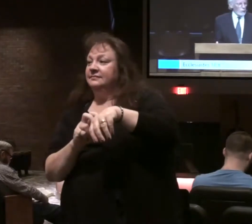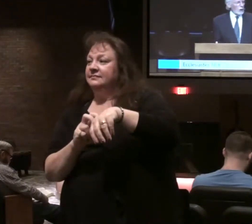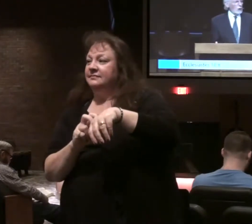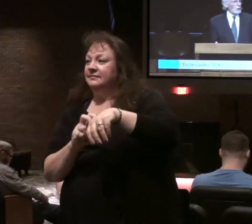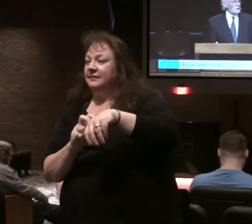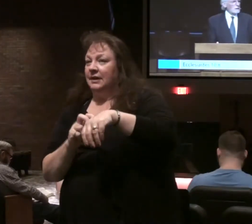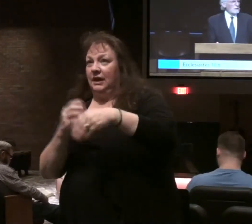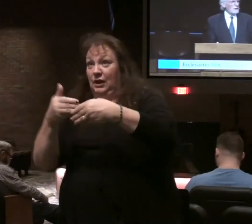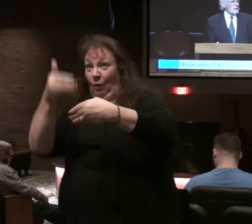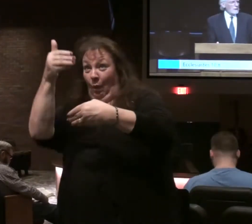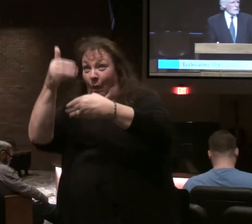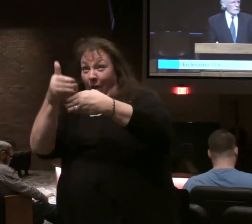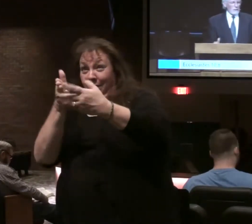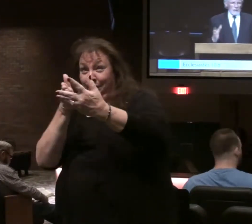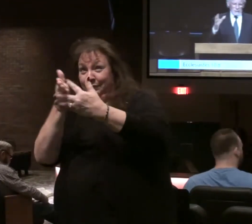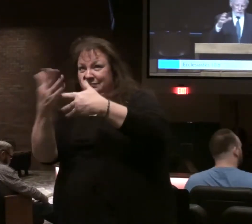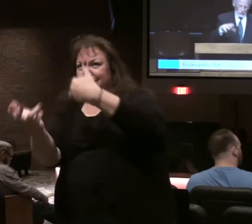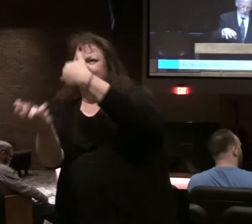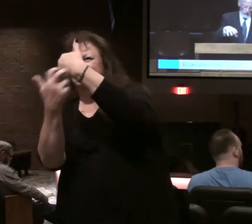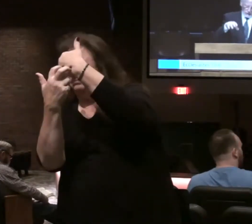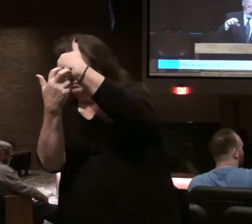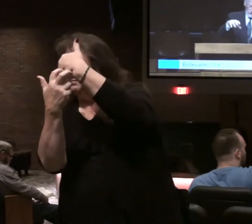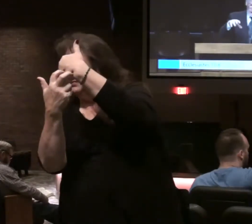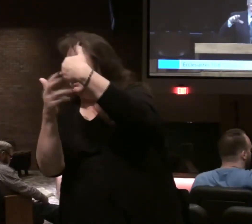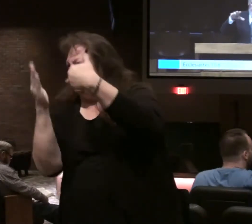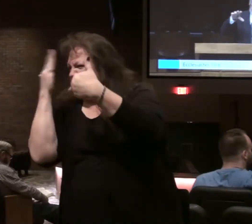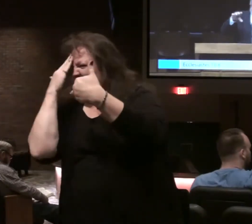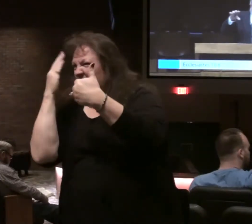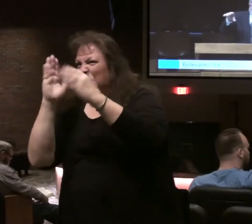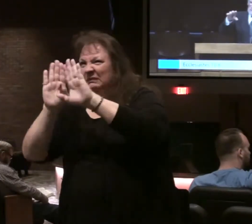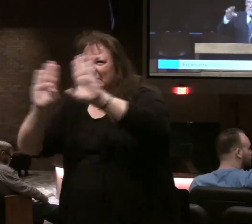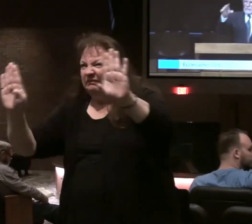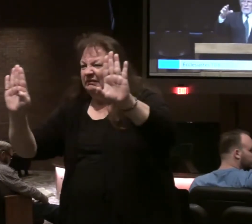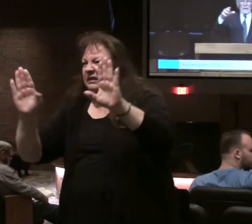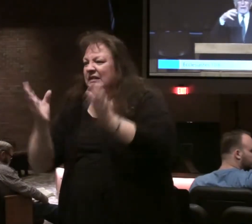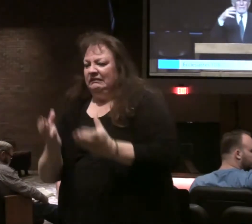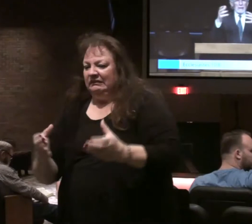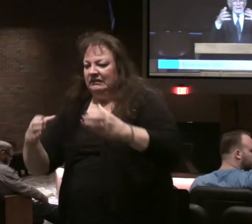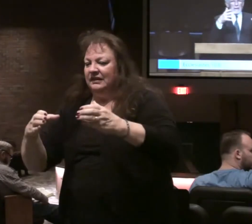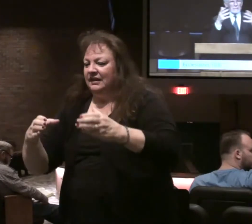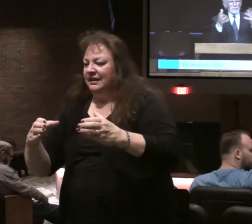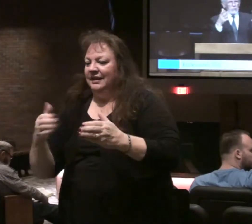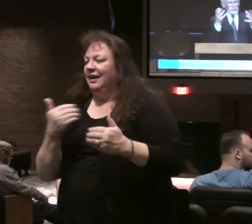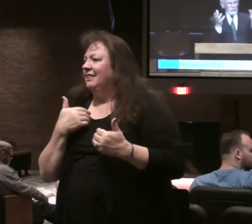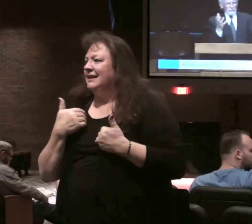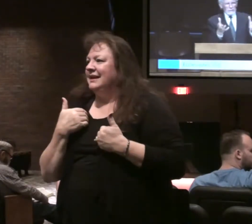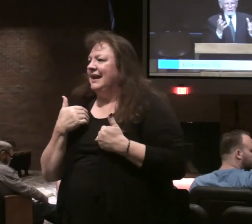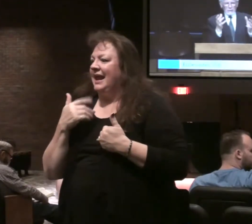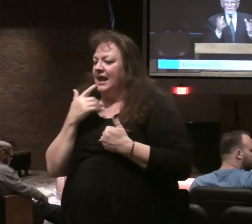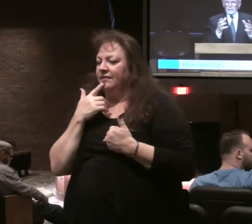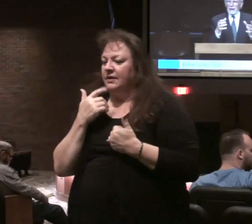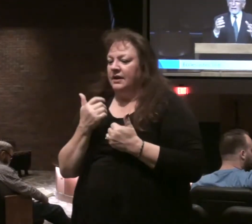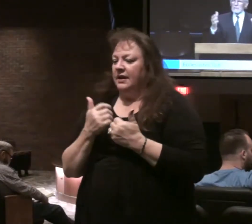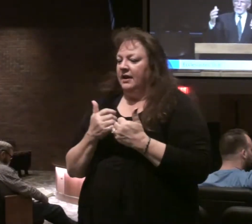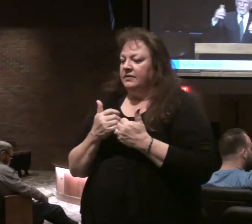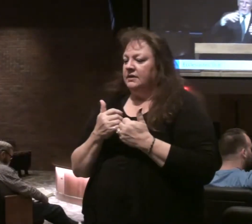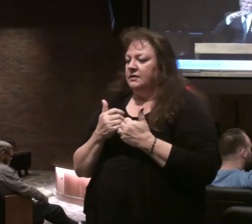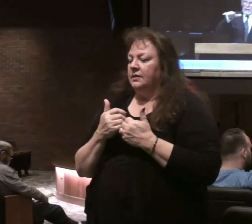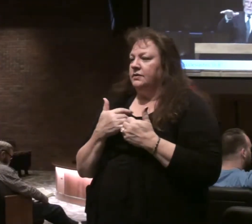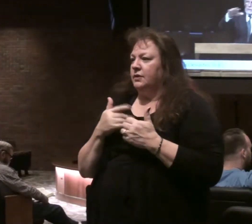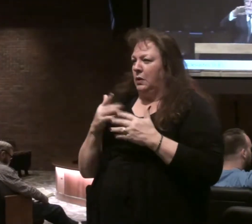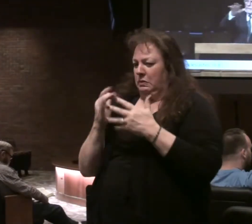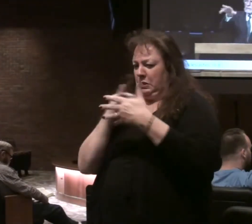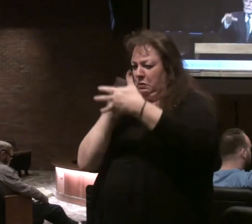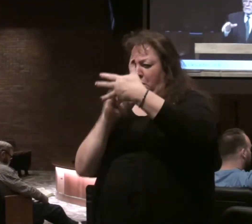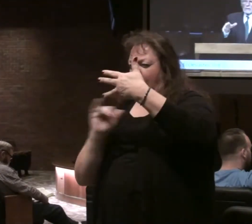through a wall. In those days, you know, they had the clay and they'd make the bricks and that. They didn't have the mortar and everything wasn't tight, so in the